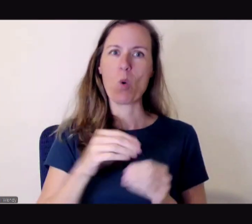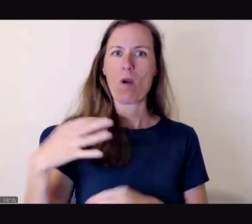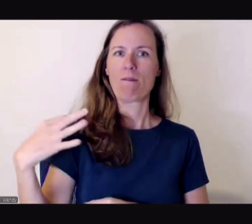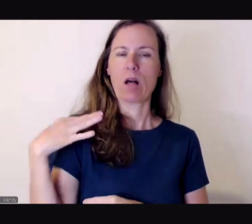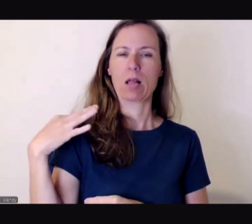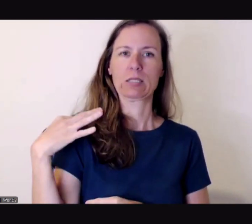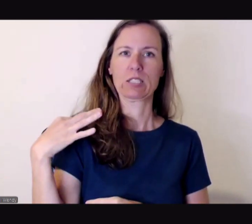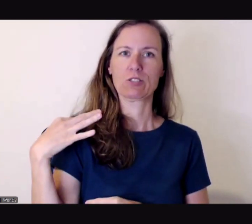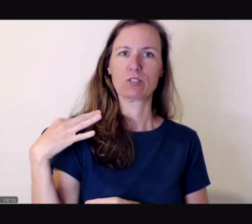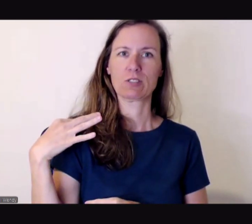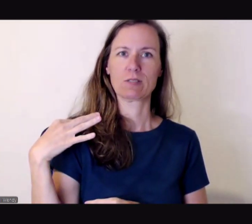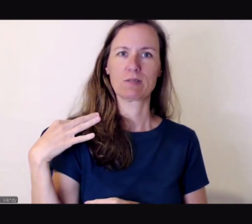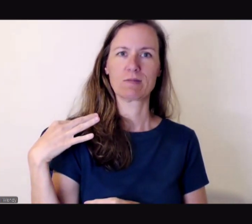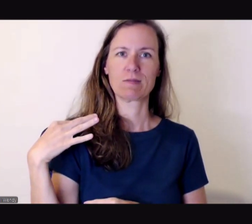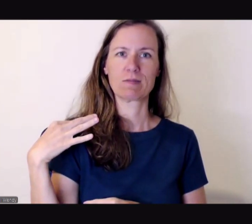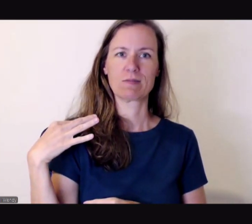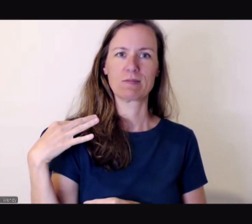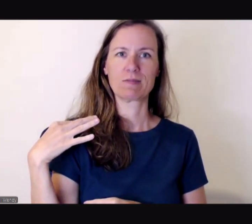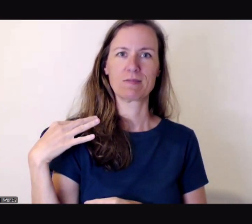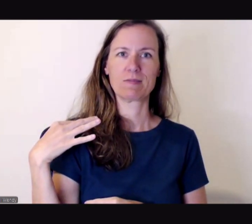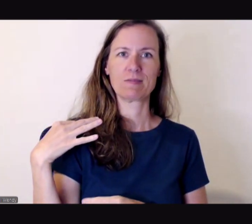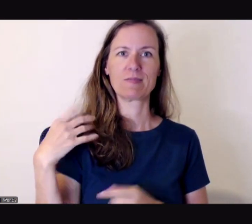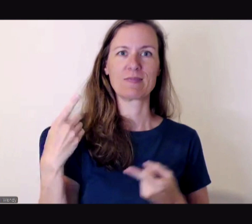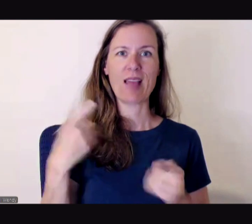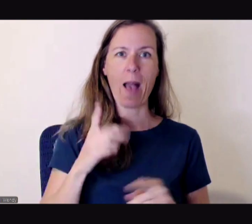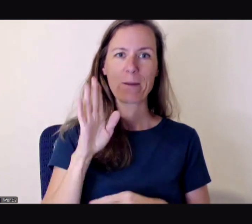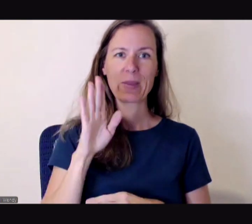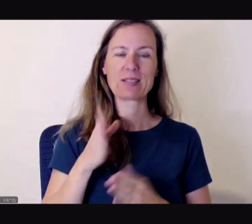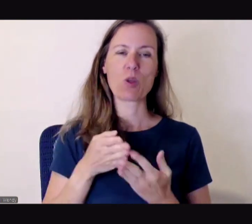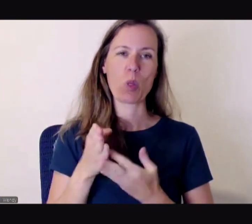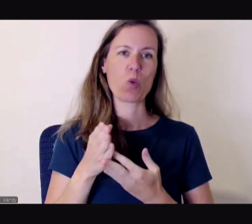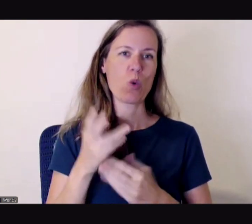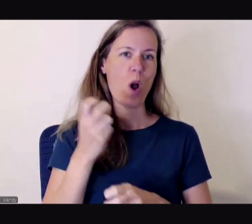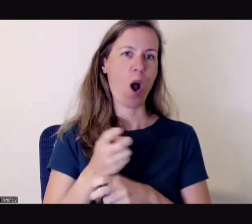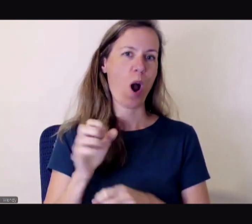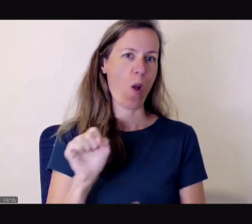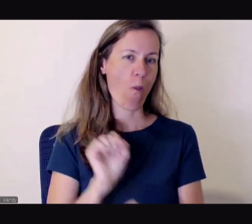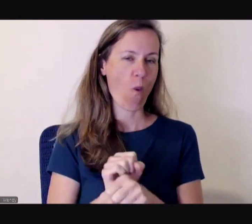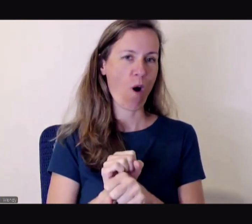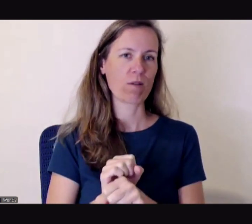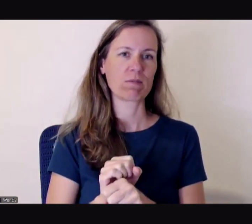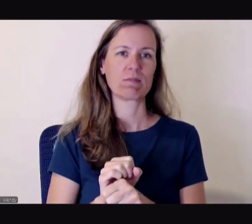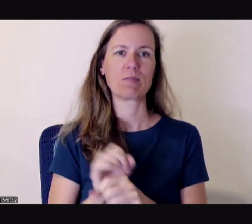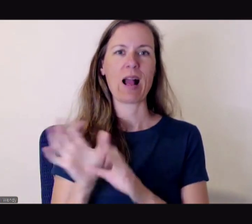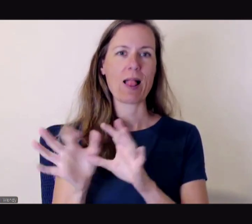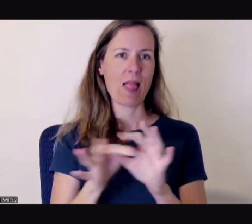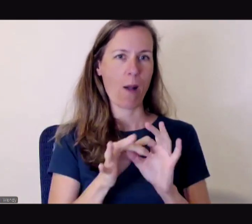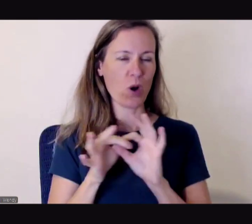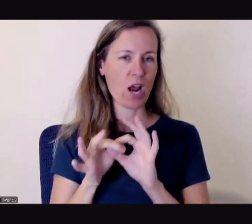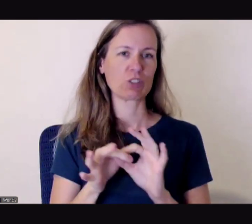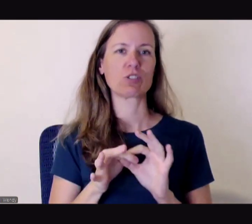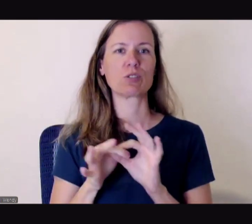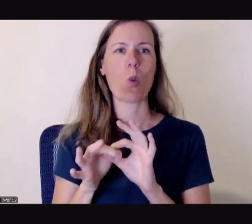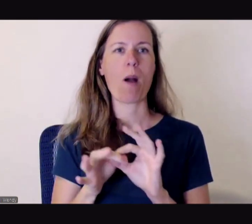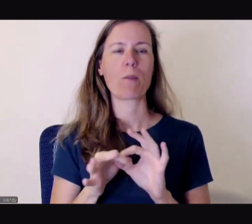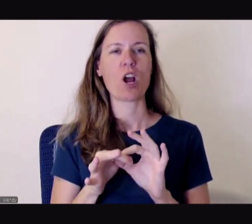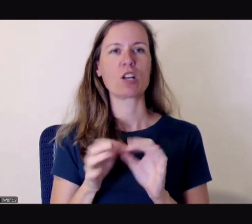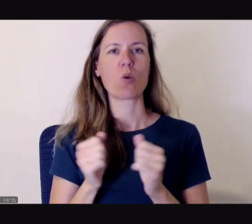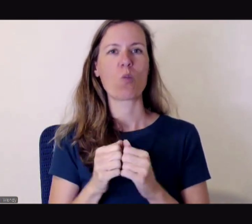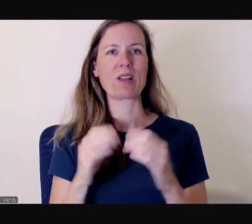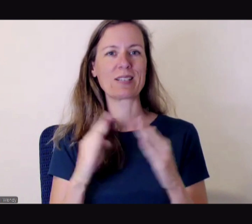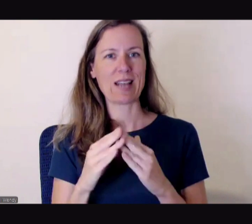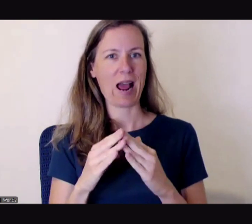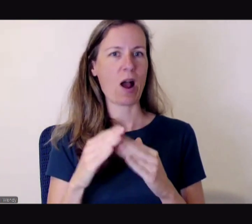by magic, it happens by a lot of hard work, a lot of collaboration and cooperation with the town staff and